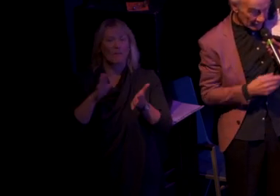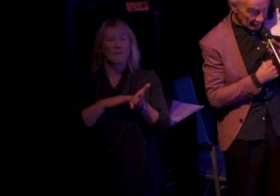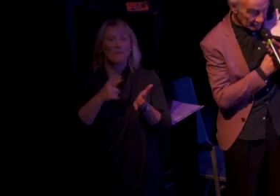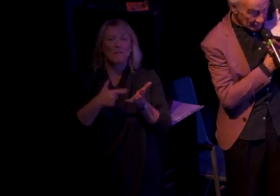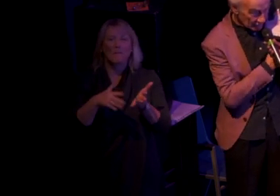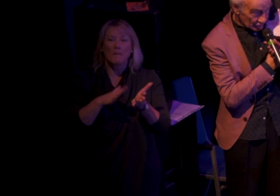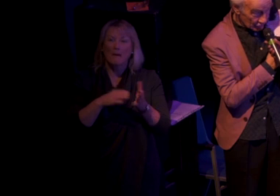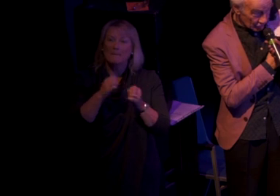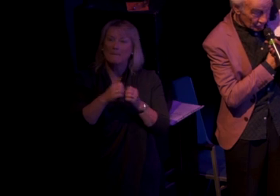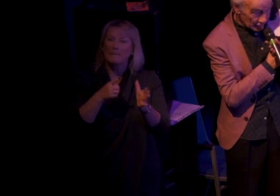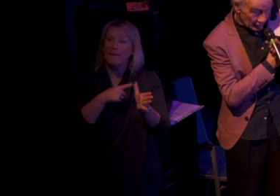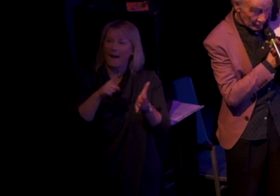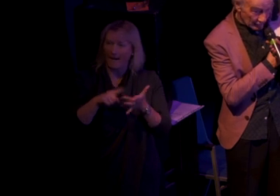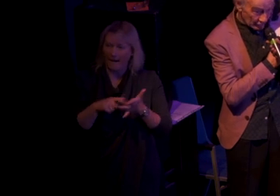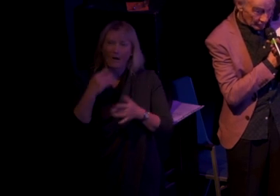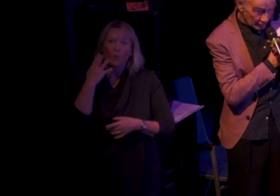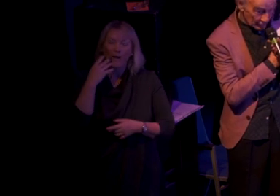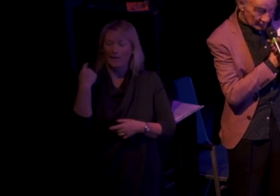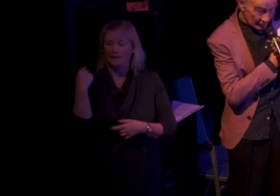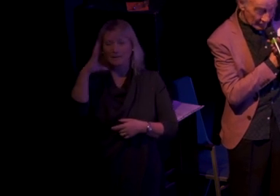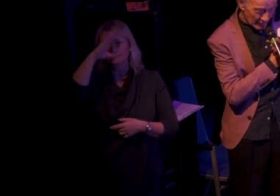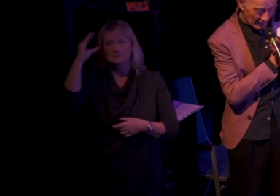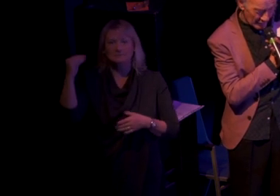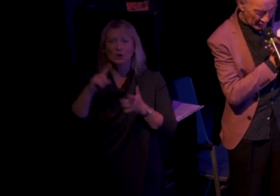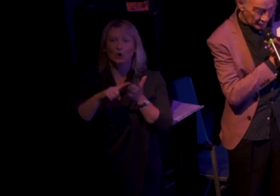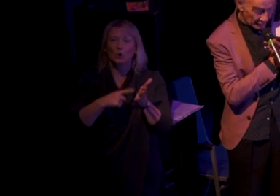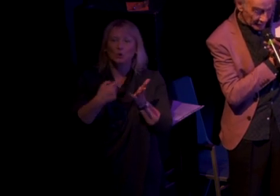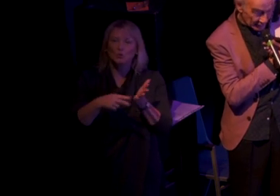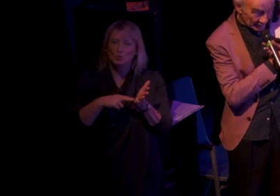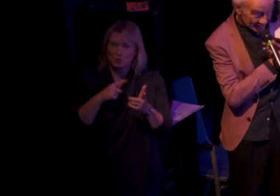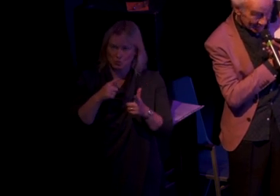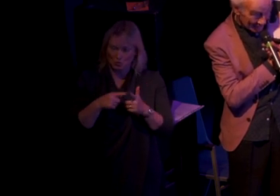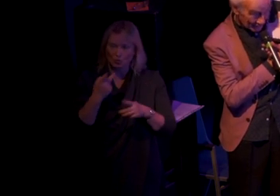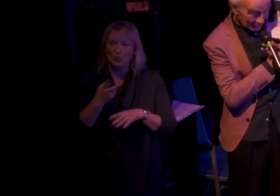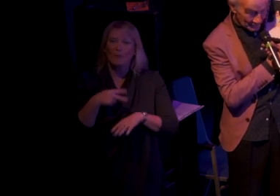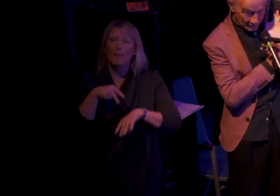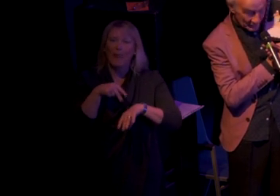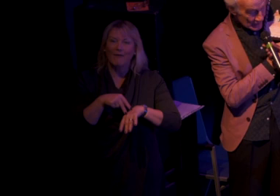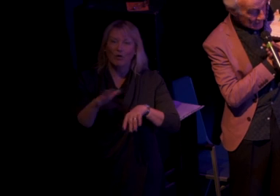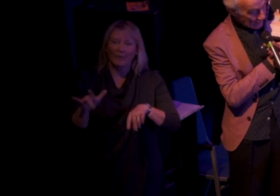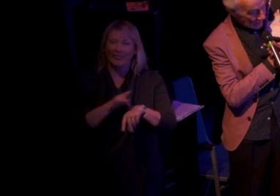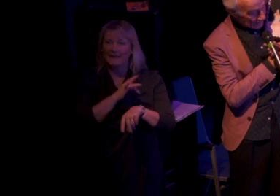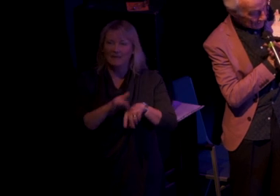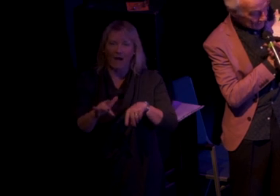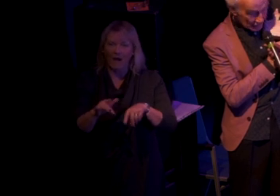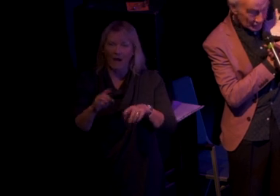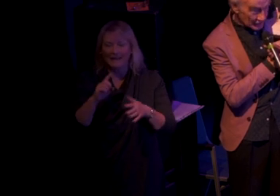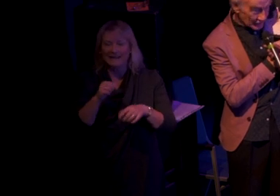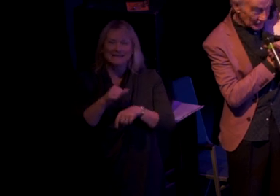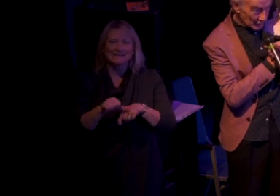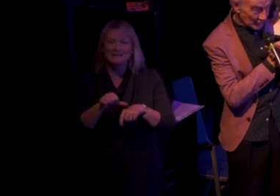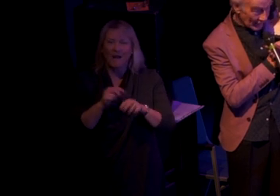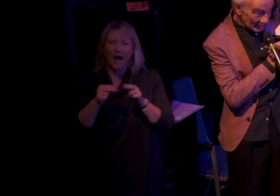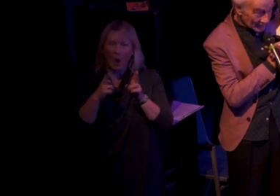actually, in June to the Platform Theatre in Easter House, and she